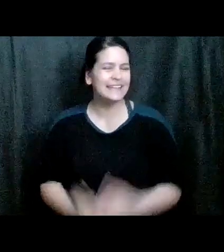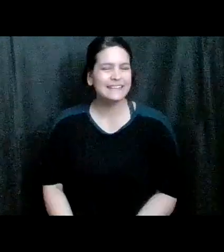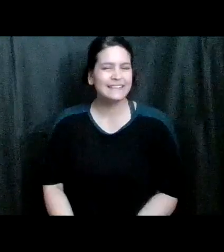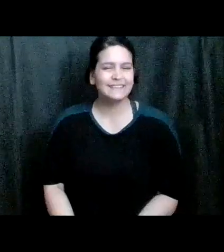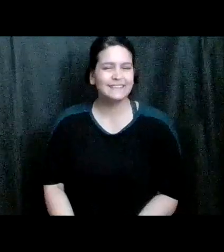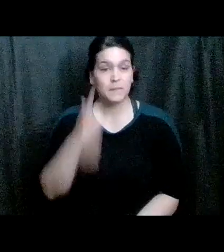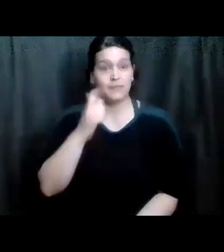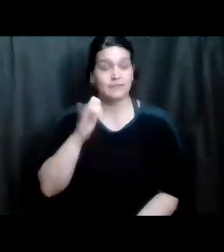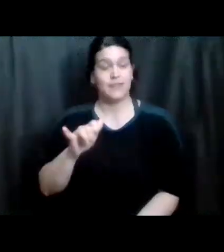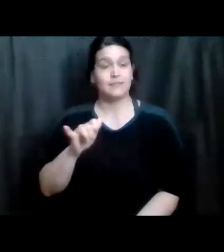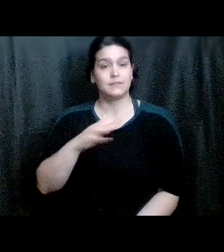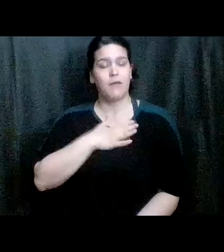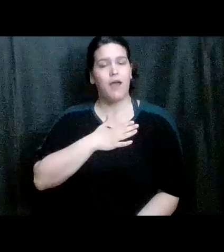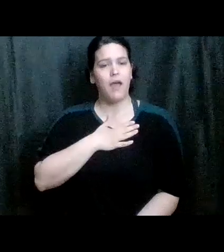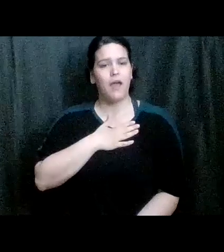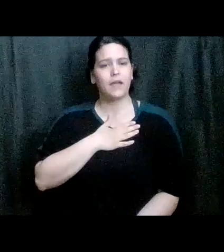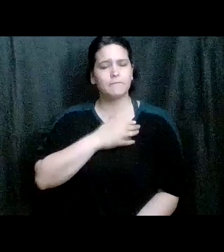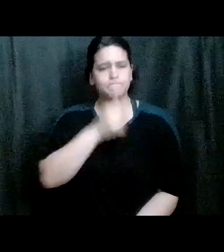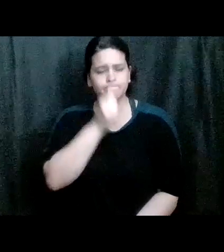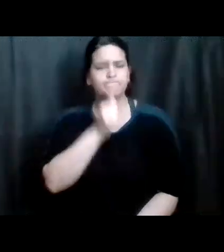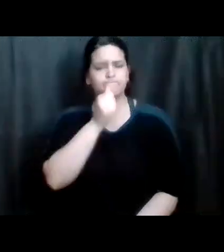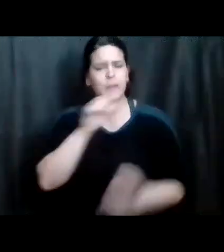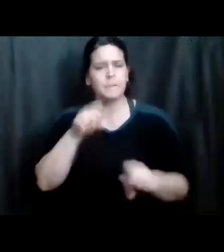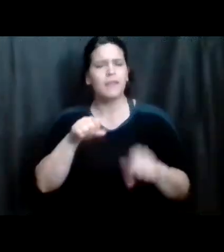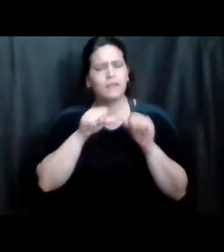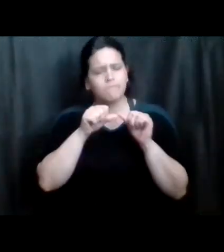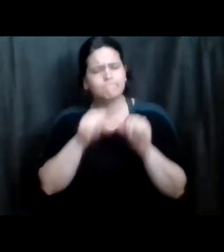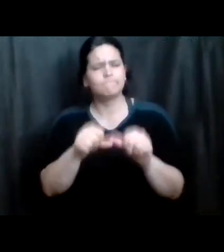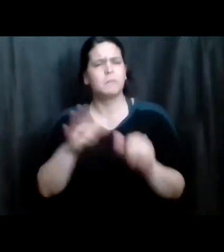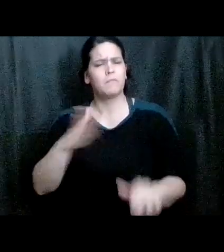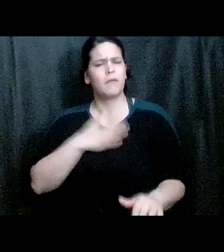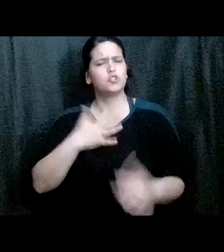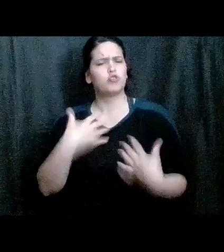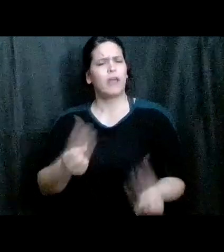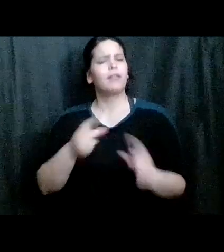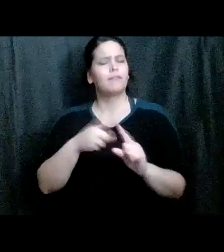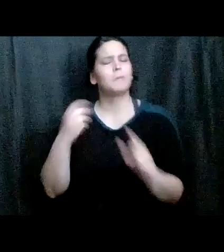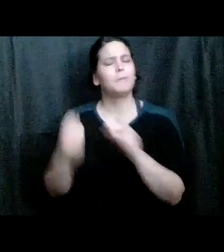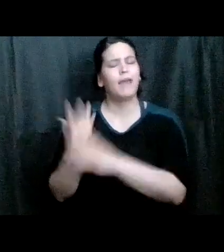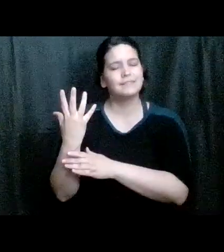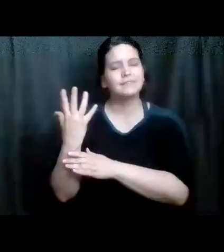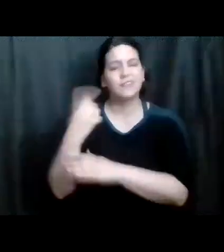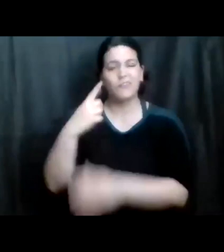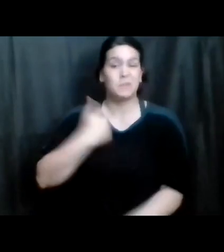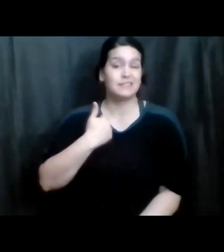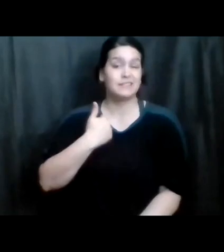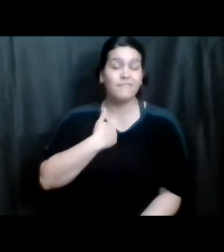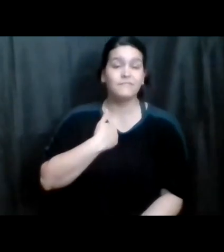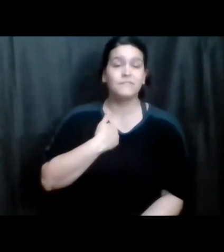where I'm getting my resilience and strength in these times for myself personally. And I